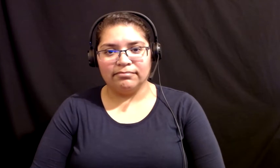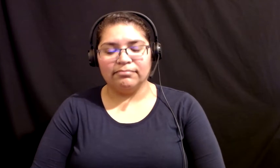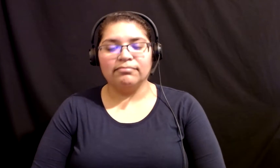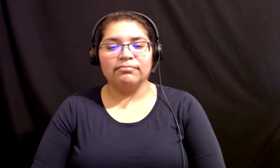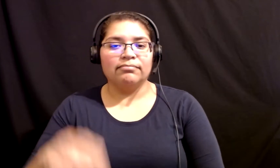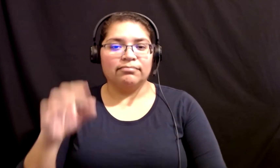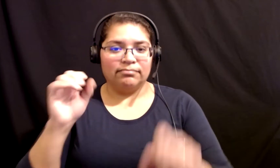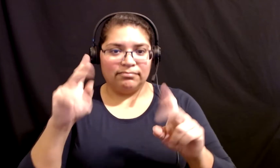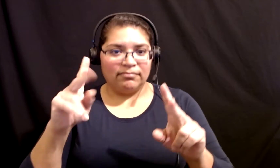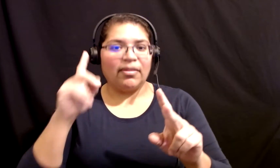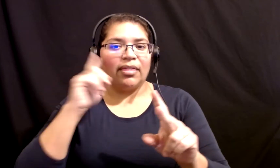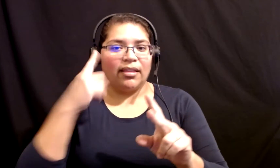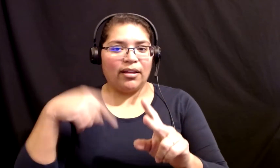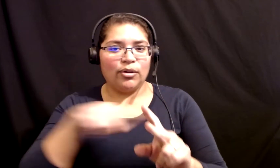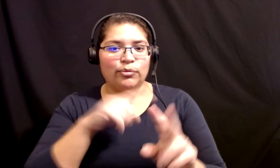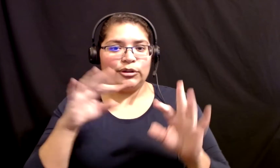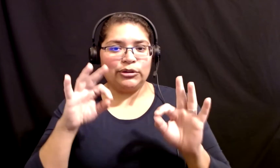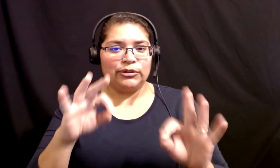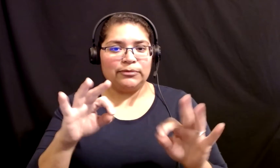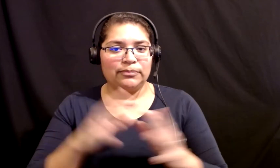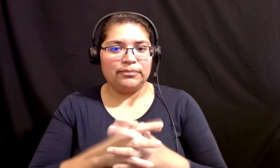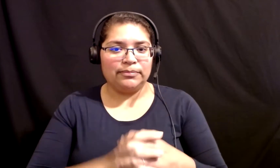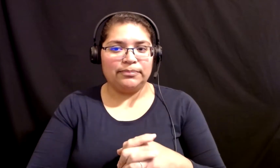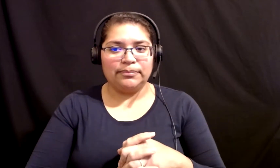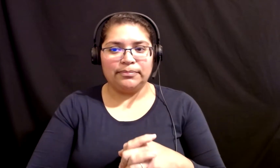Okay, so I think we are good.